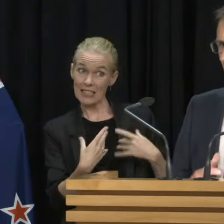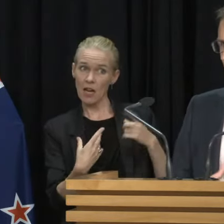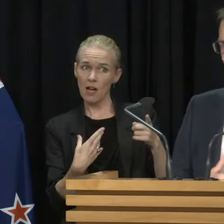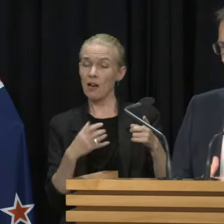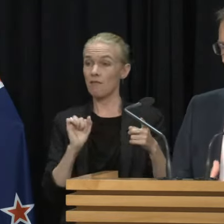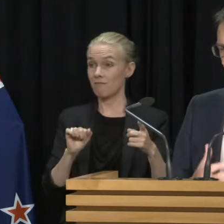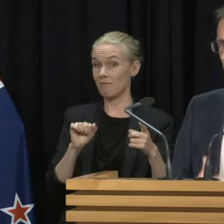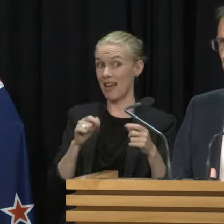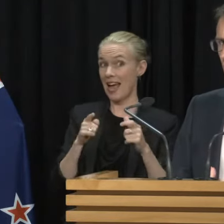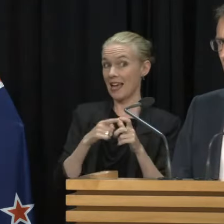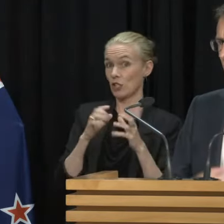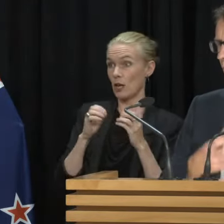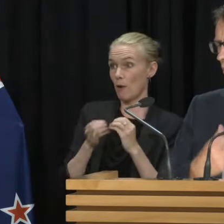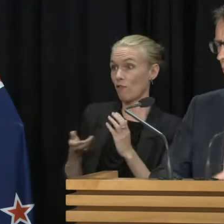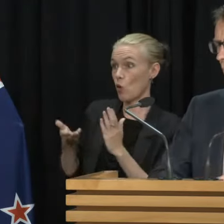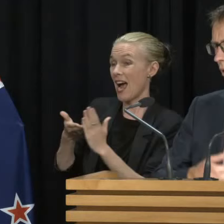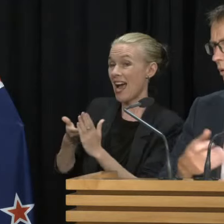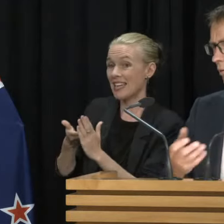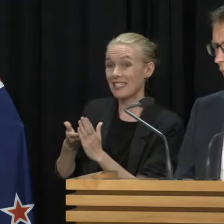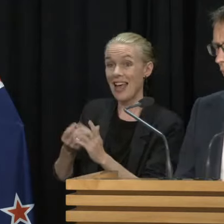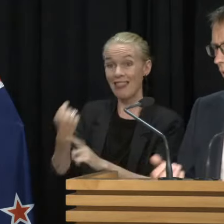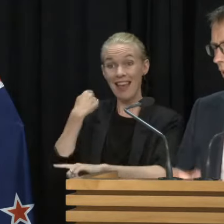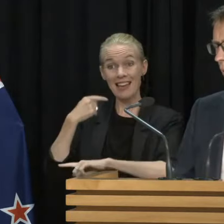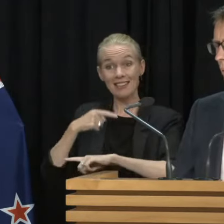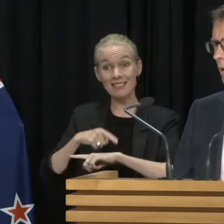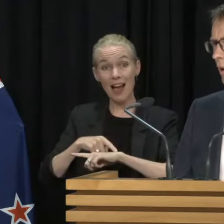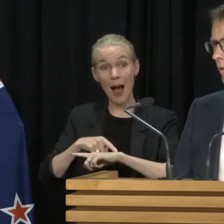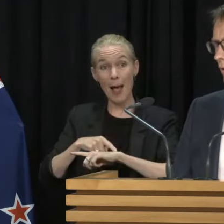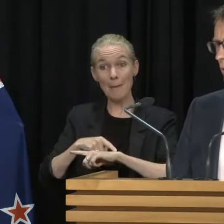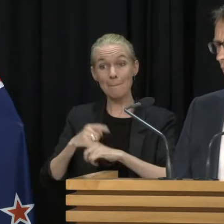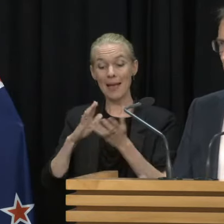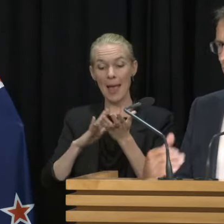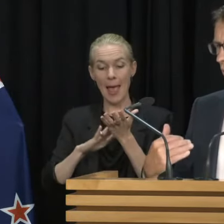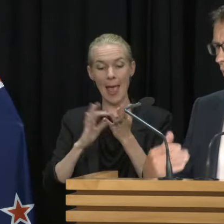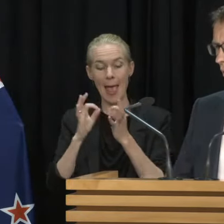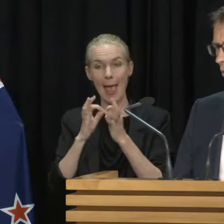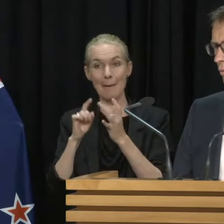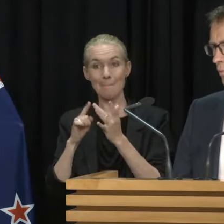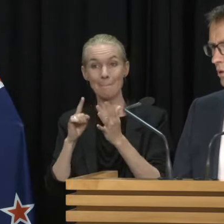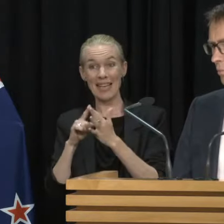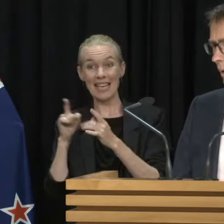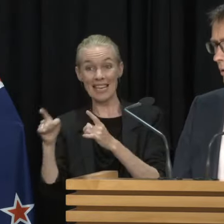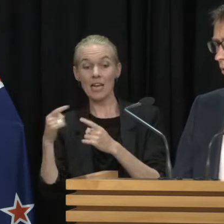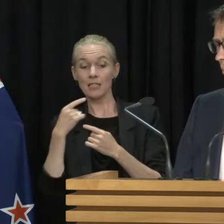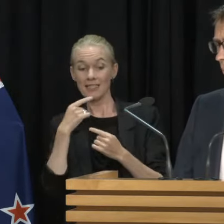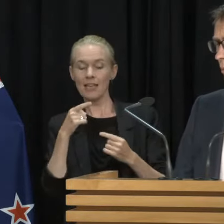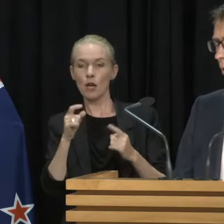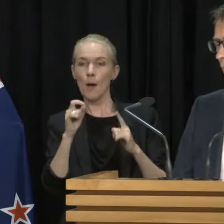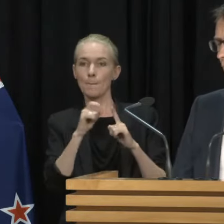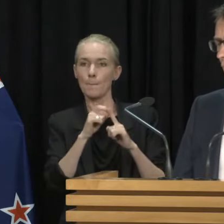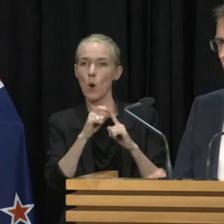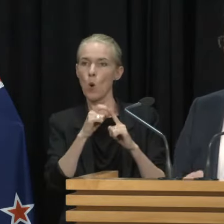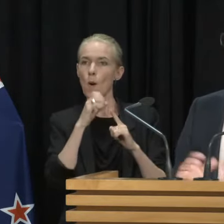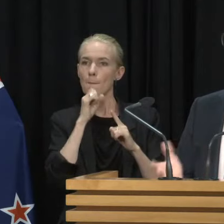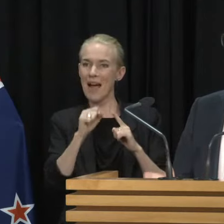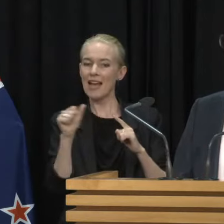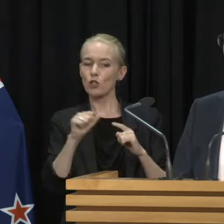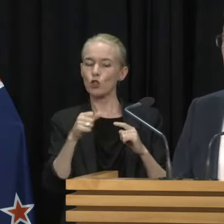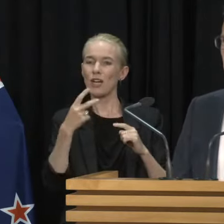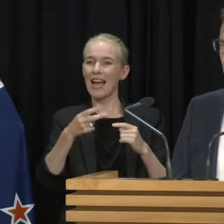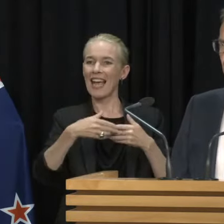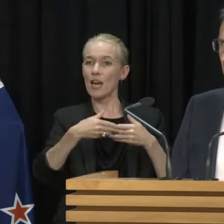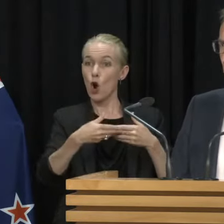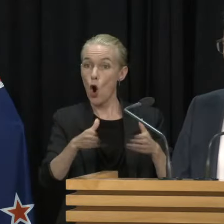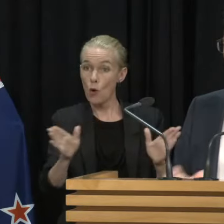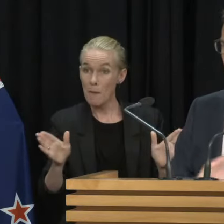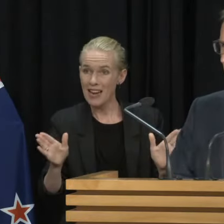and we had a good team of both public health and MB folk and local regional public health people involved